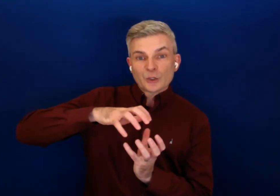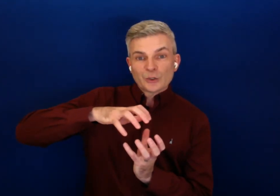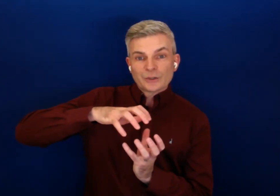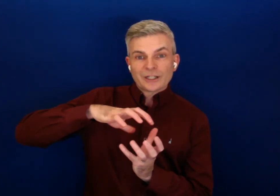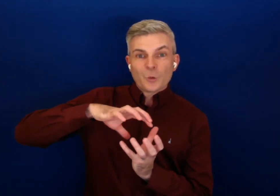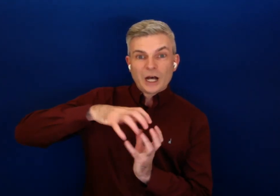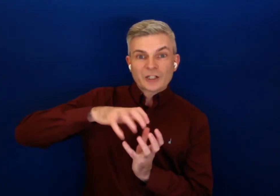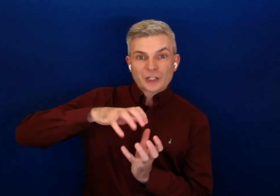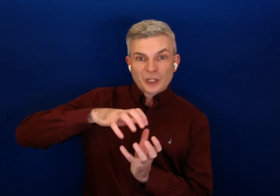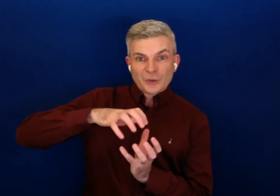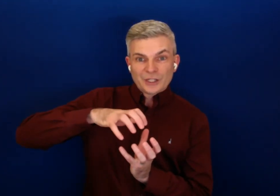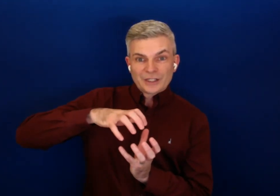launder, like wash clothing,